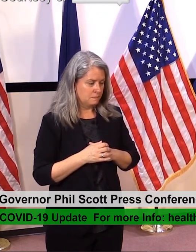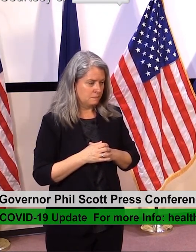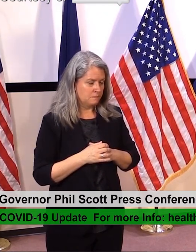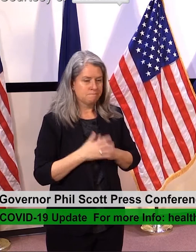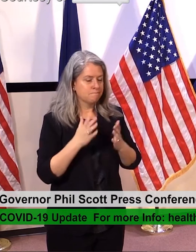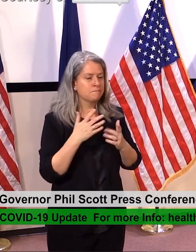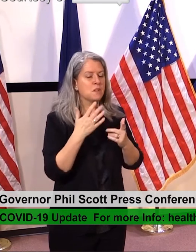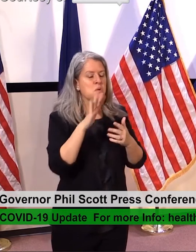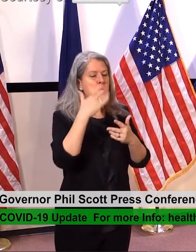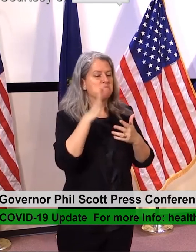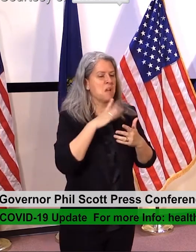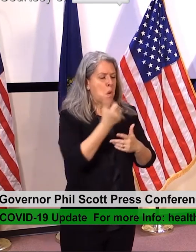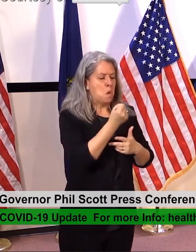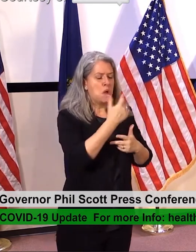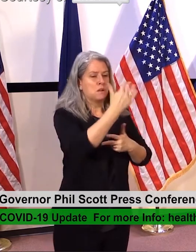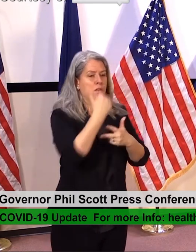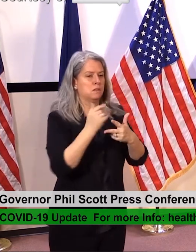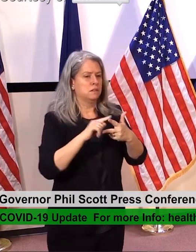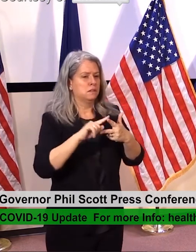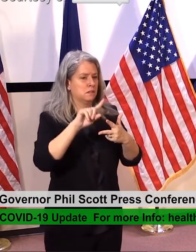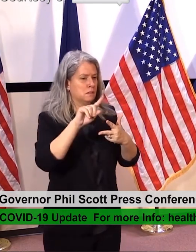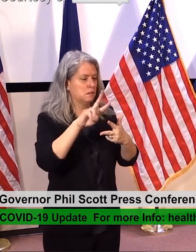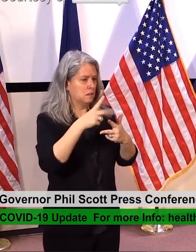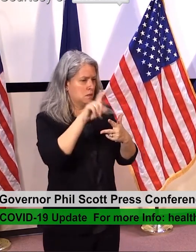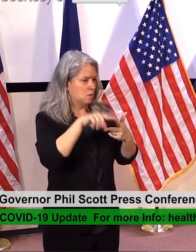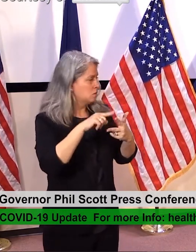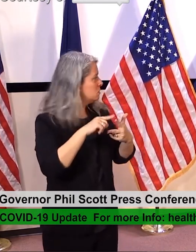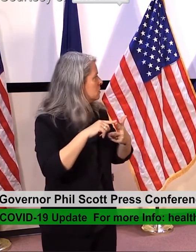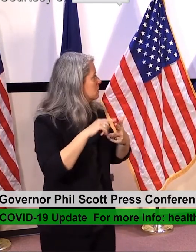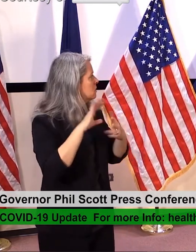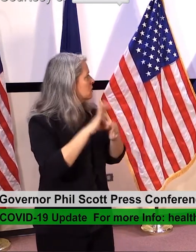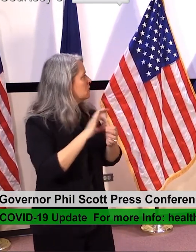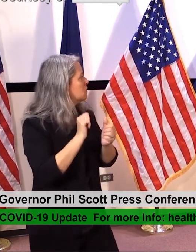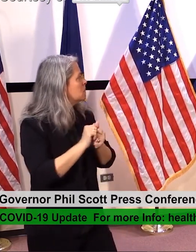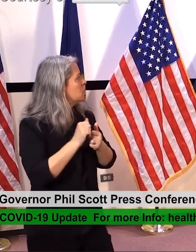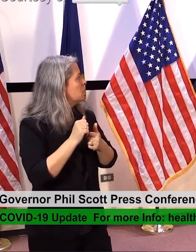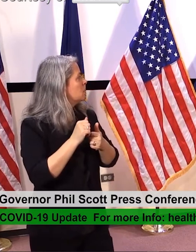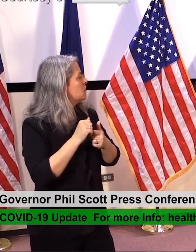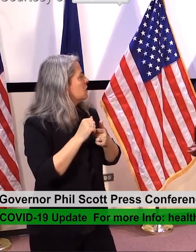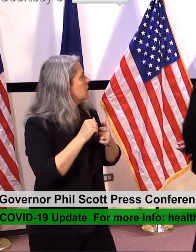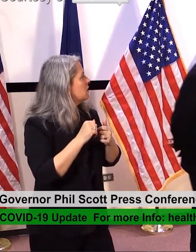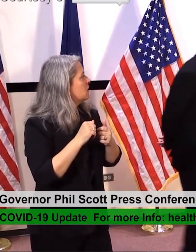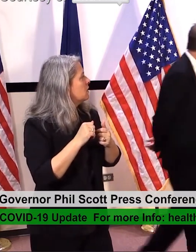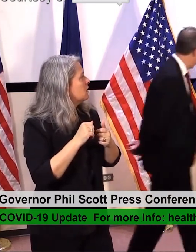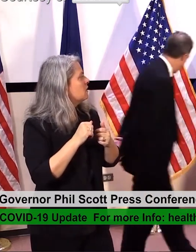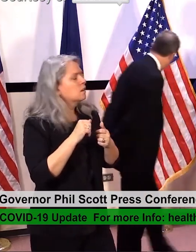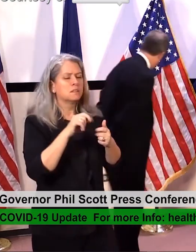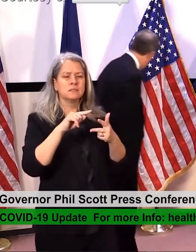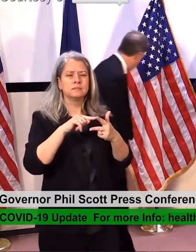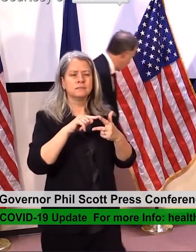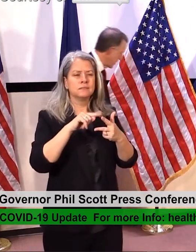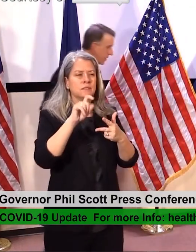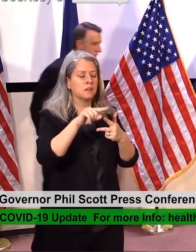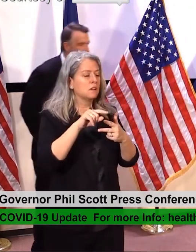Commissioner. Let's go to the second question. We'll go back to Commissioner Sherling. Dr. Levine. I think it was, the question